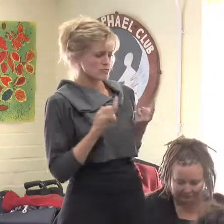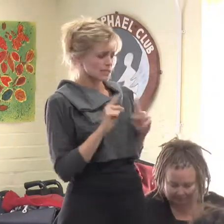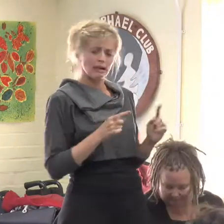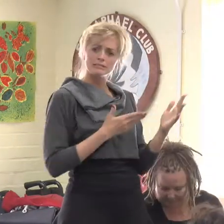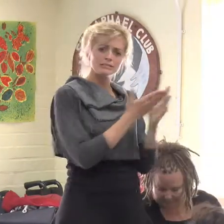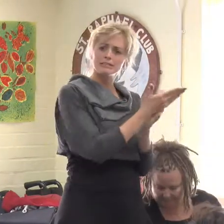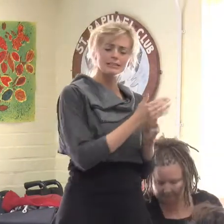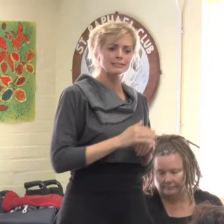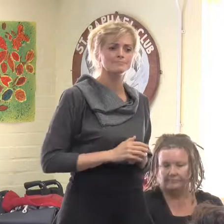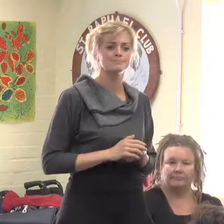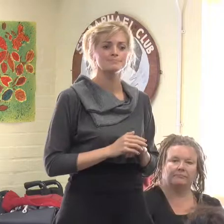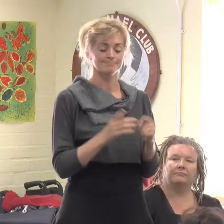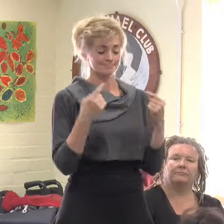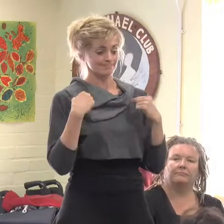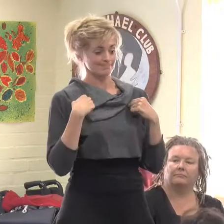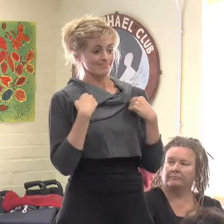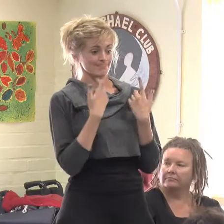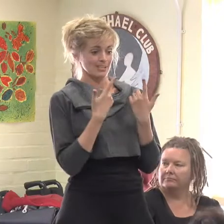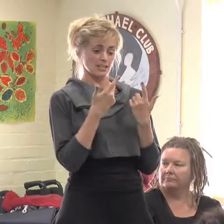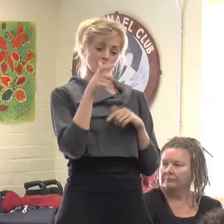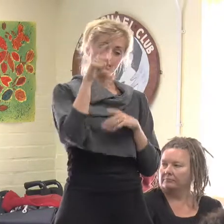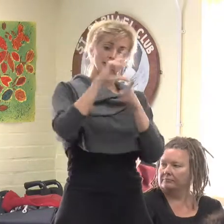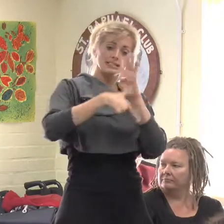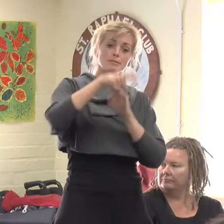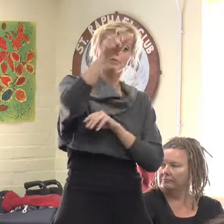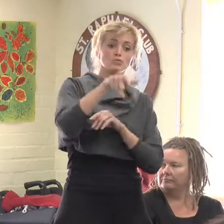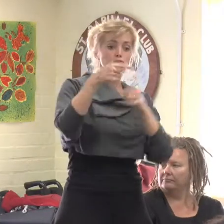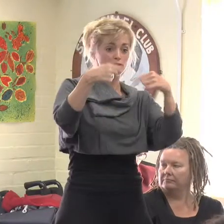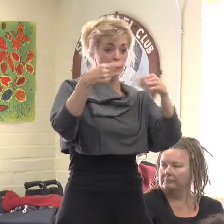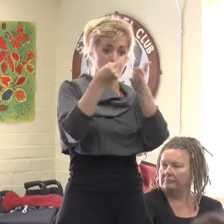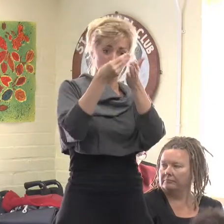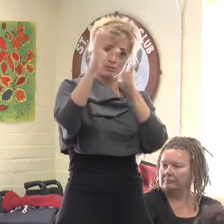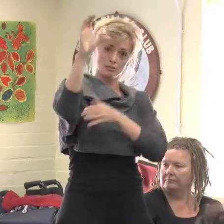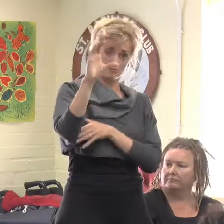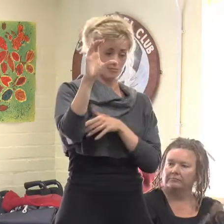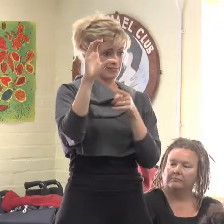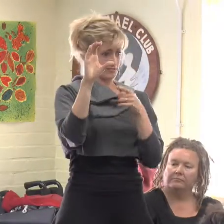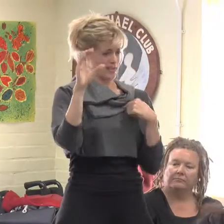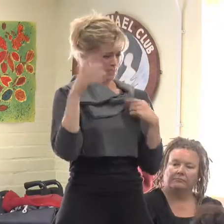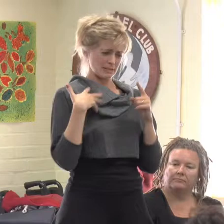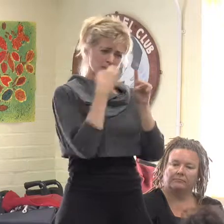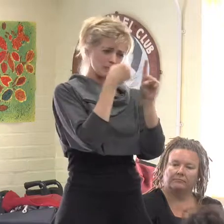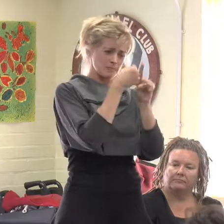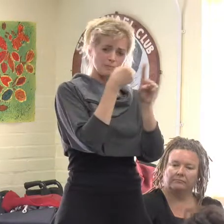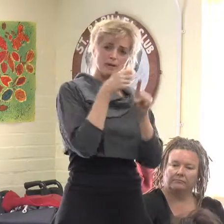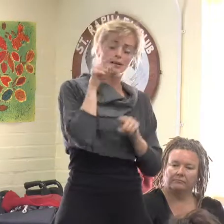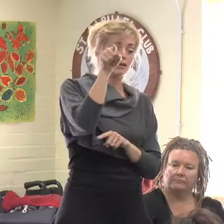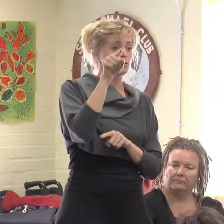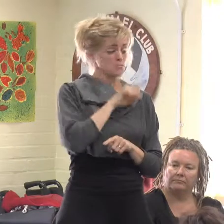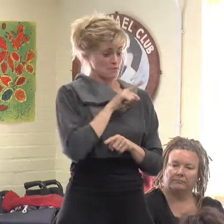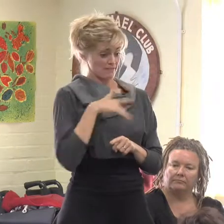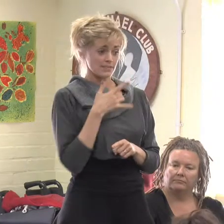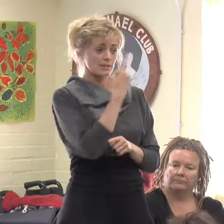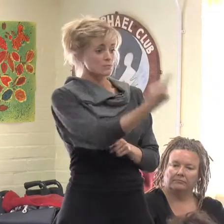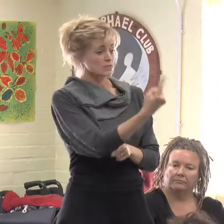fight against some of the proposed changes to the disabled students allowance, because I think people should be able to study freely, regardless of their disability.